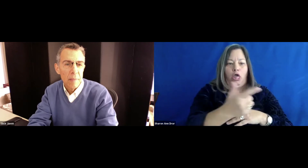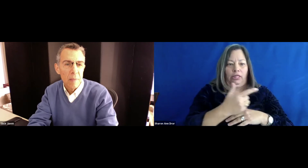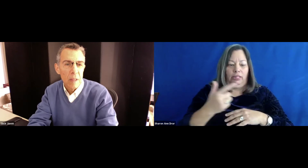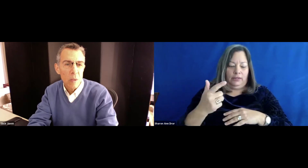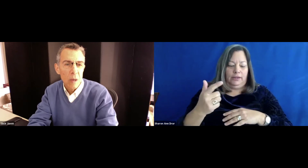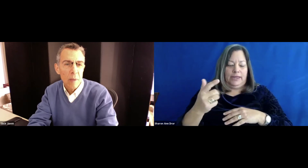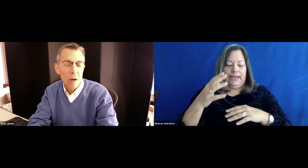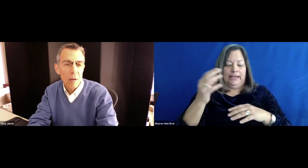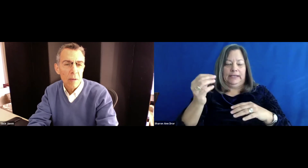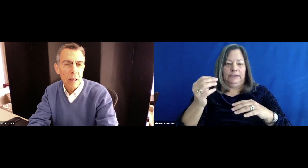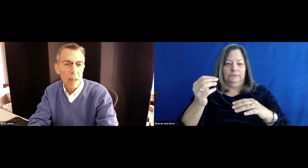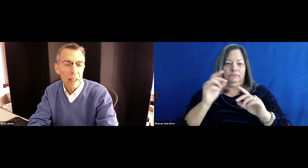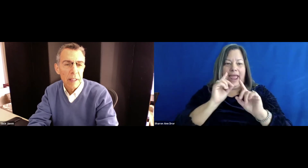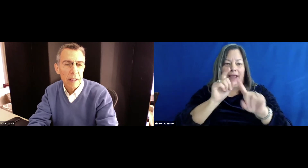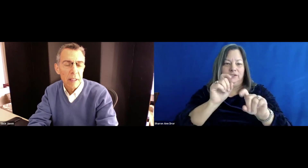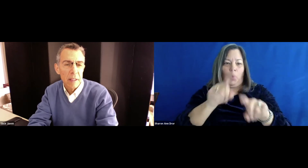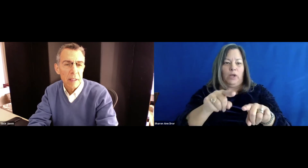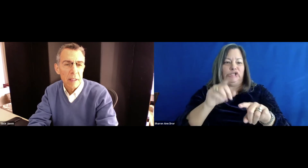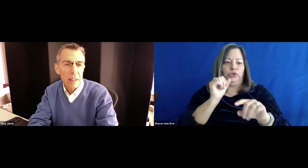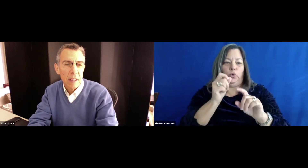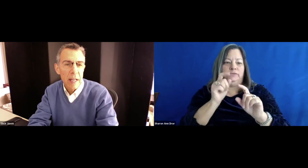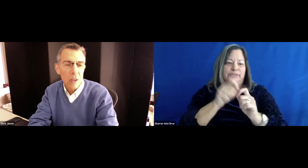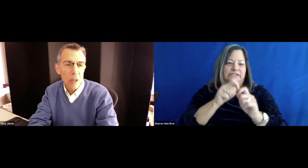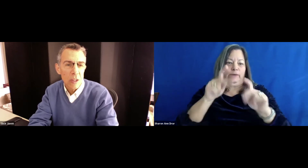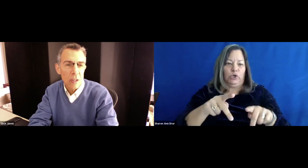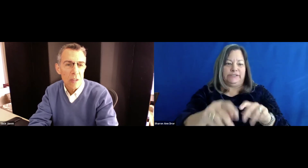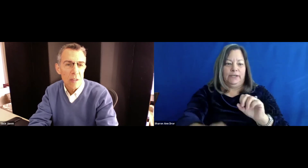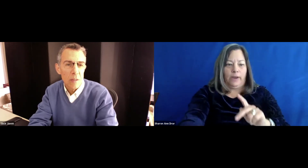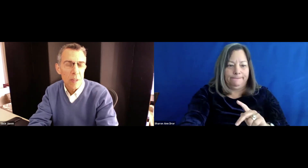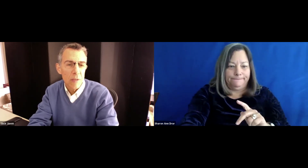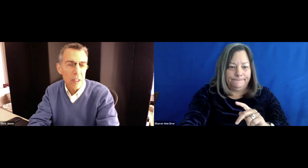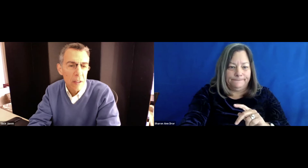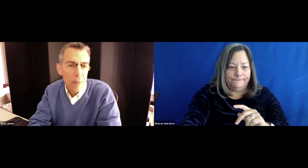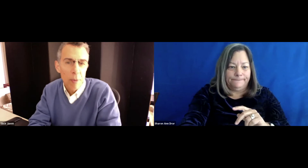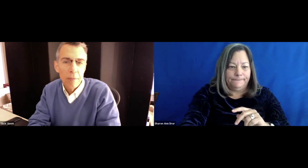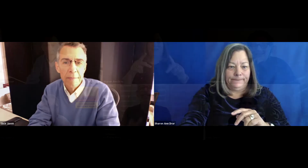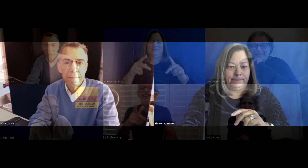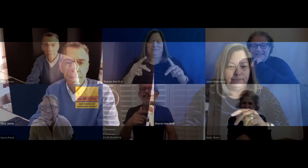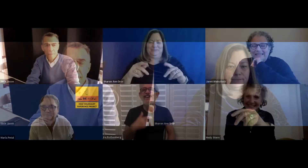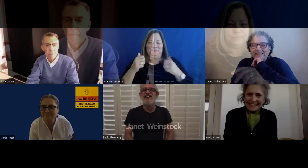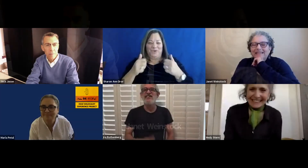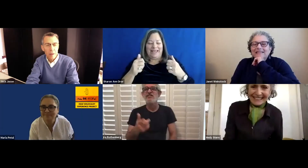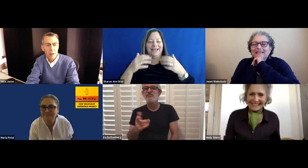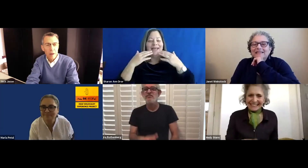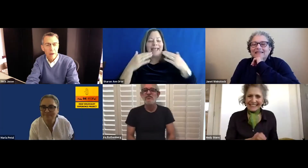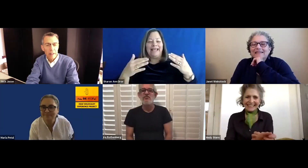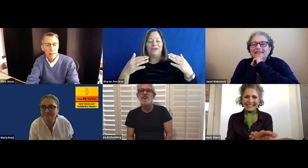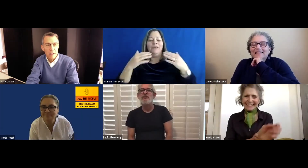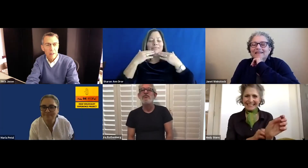Let's welcome all and ask questions specifically to people. All right, good. Thank